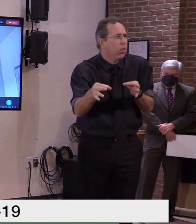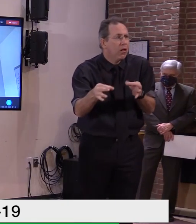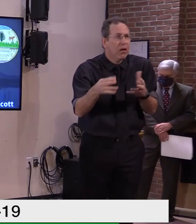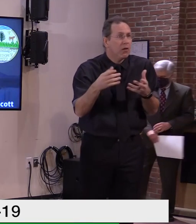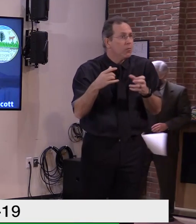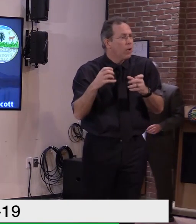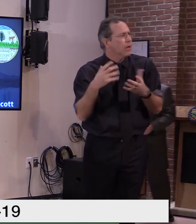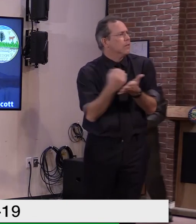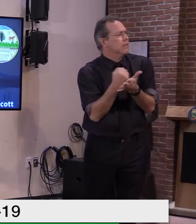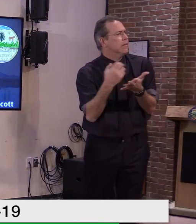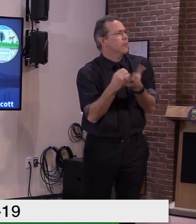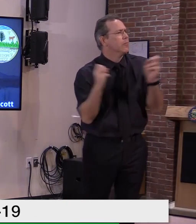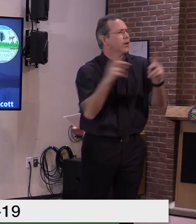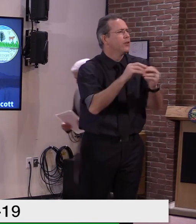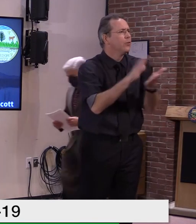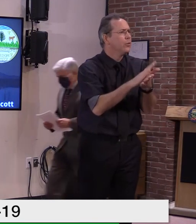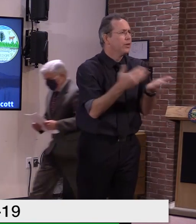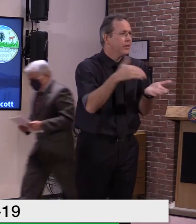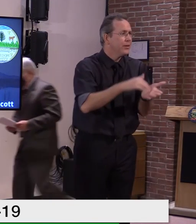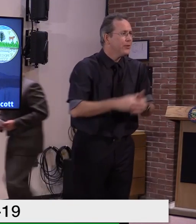Secretary Smith.